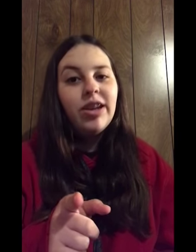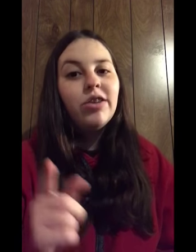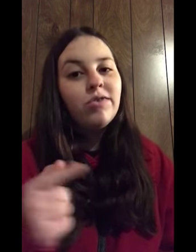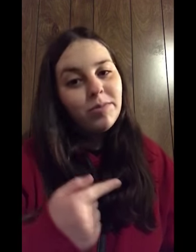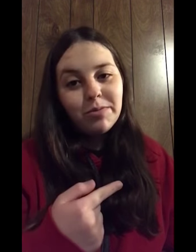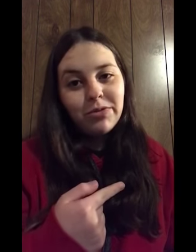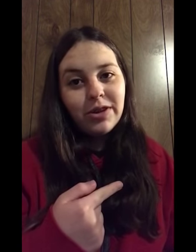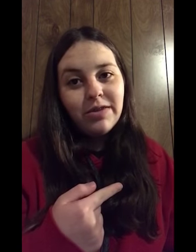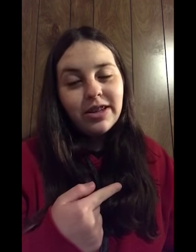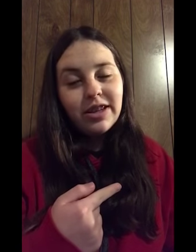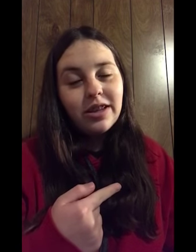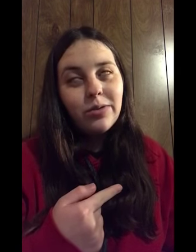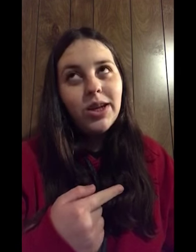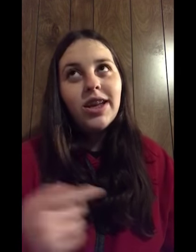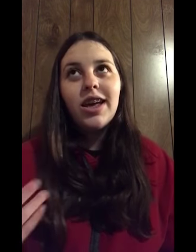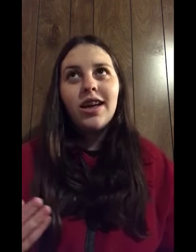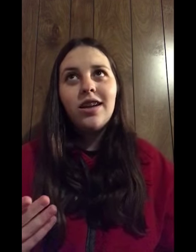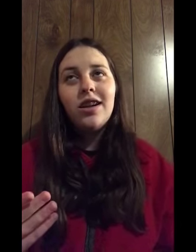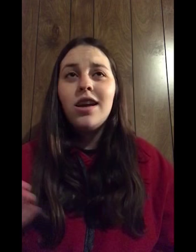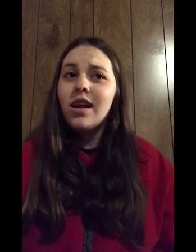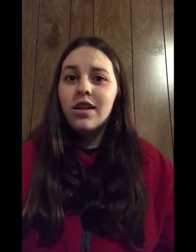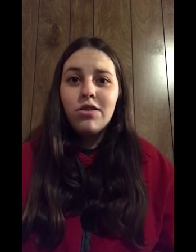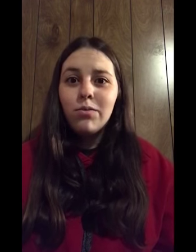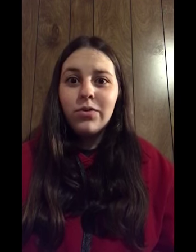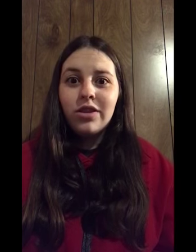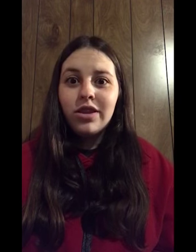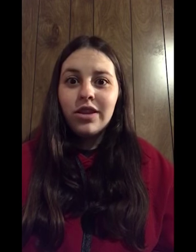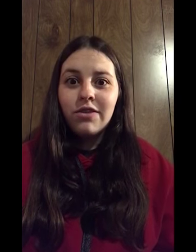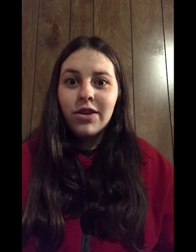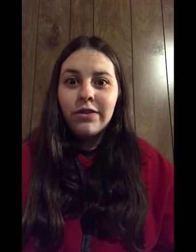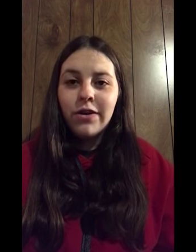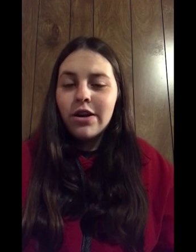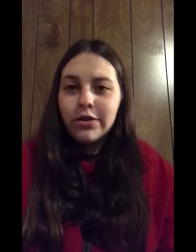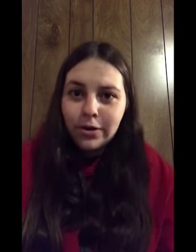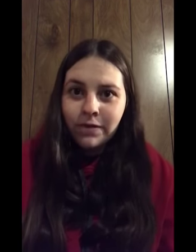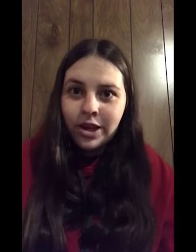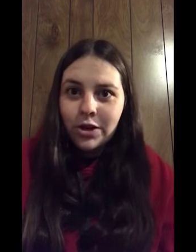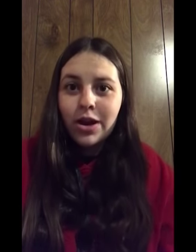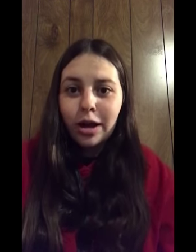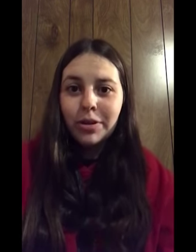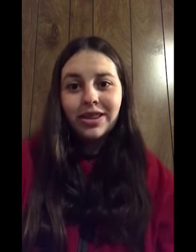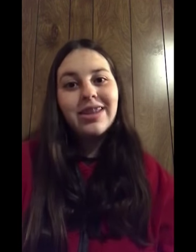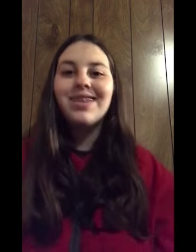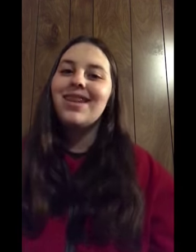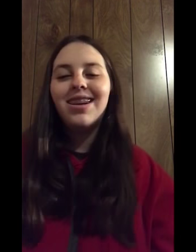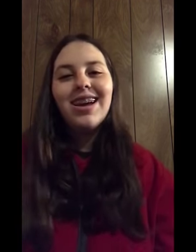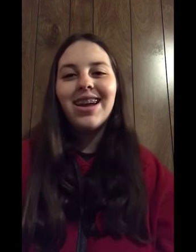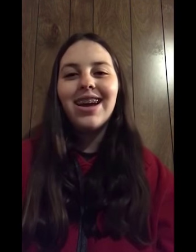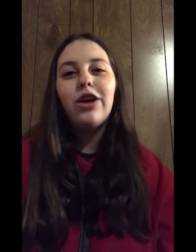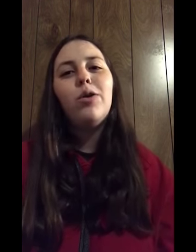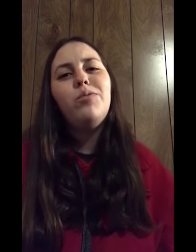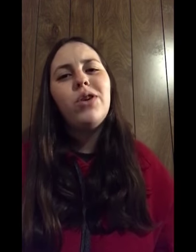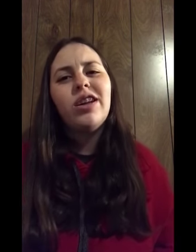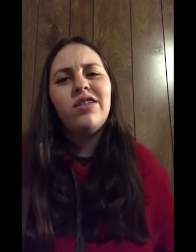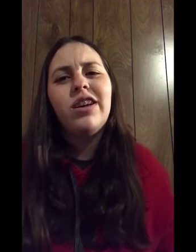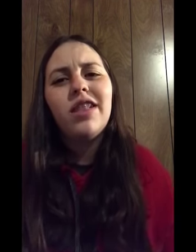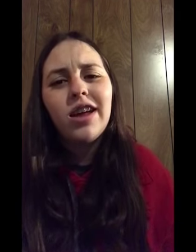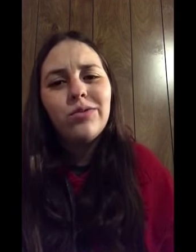videos from previously in the week. And get ready for our group video coming this Sunday. I hope you guys liked last